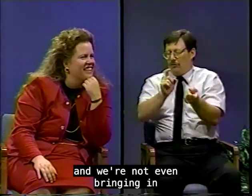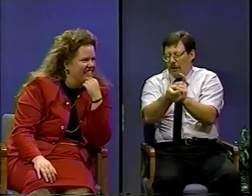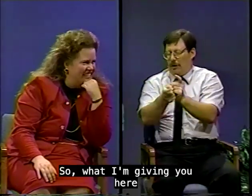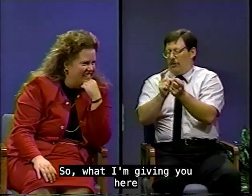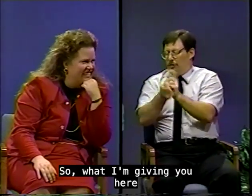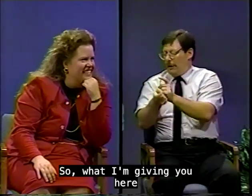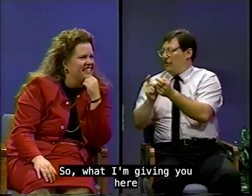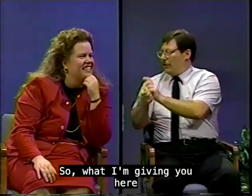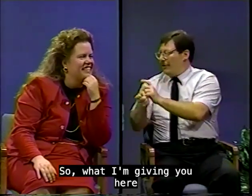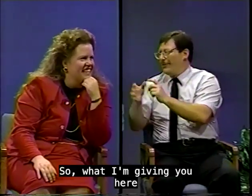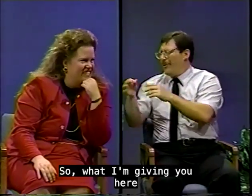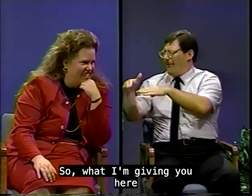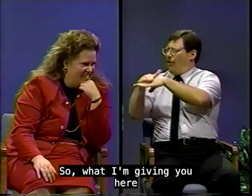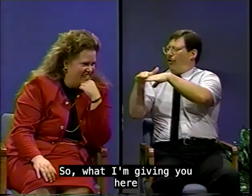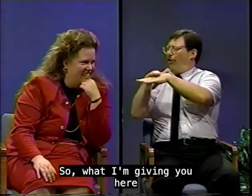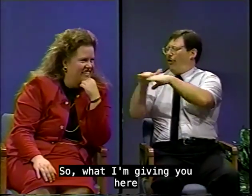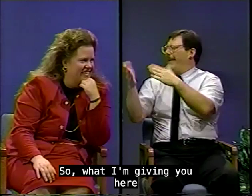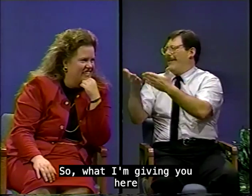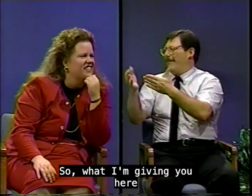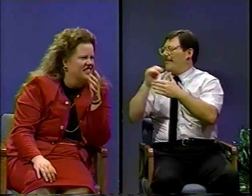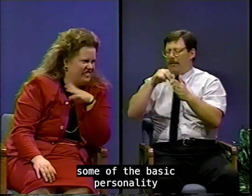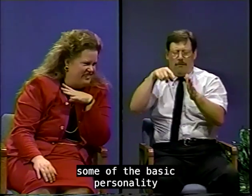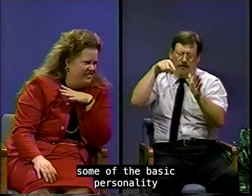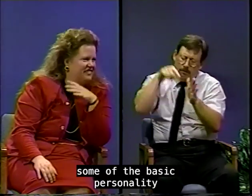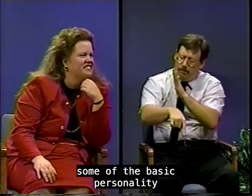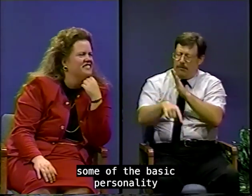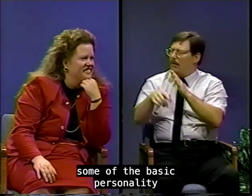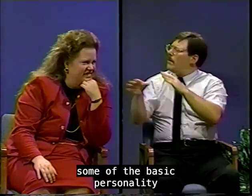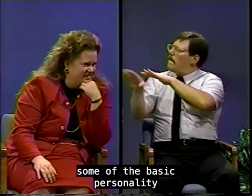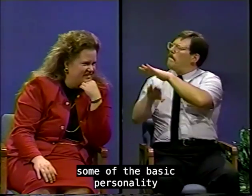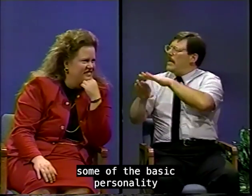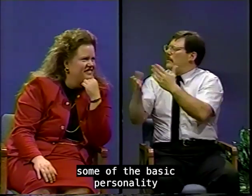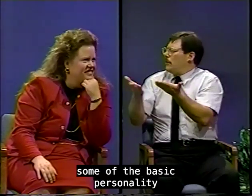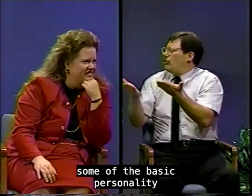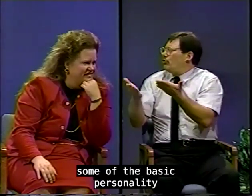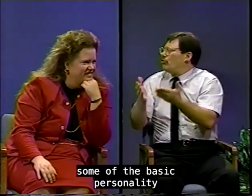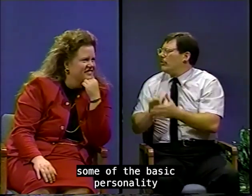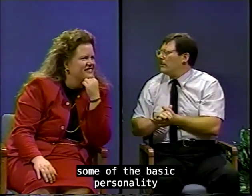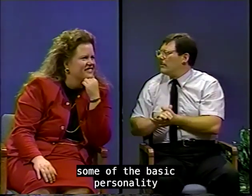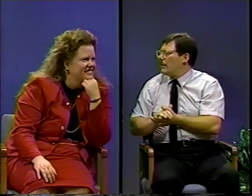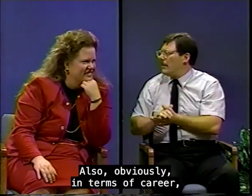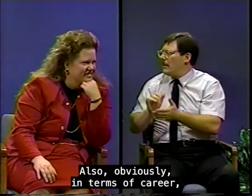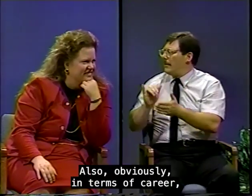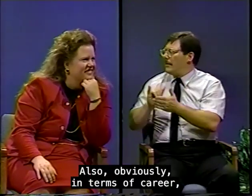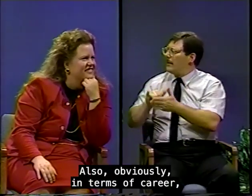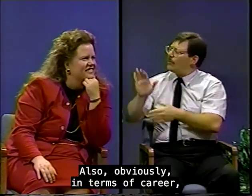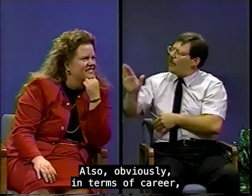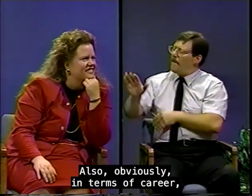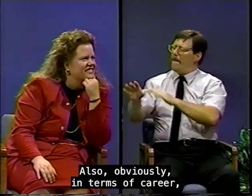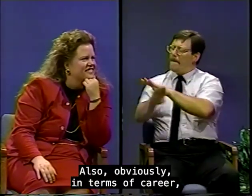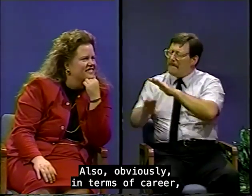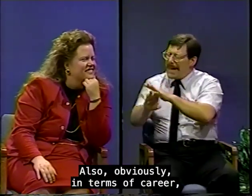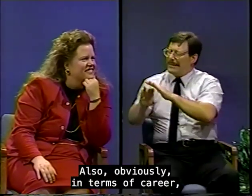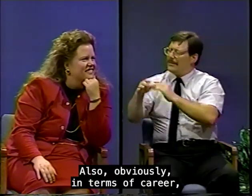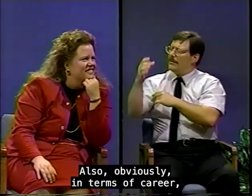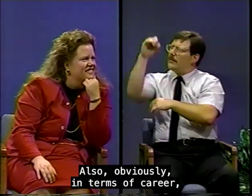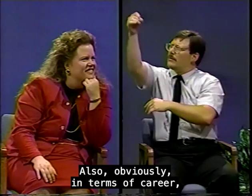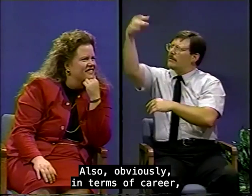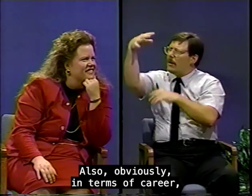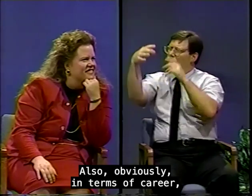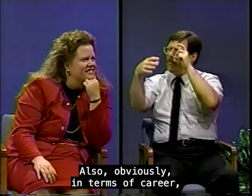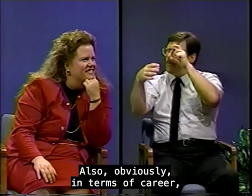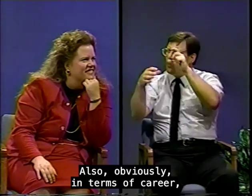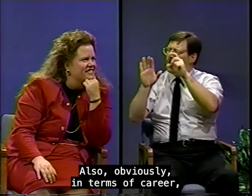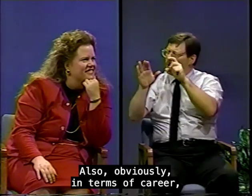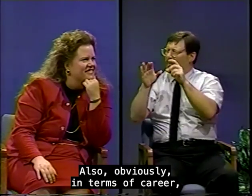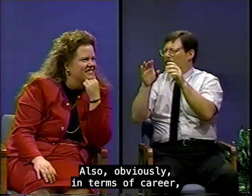certain other factors. So what I'm giving you here are the basic, some of the basic personality types of interest here. Also,